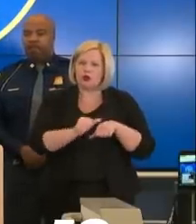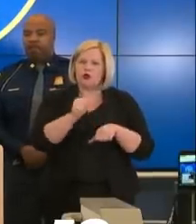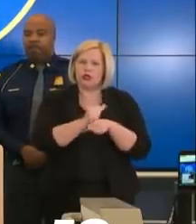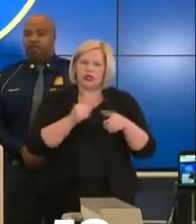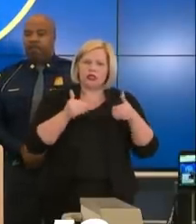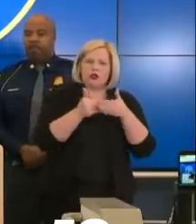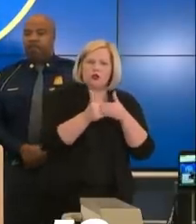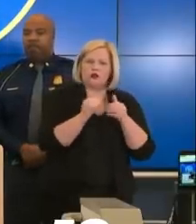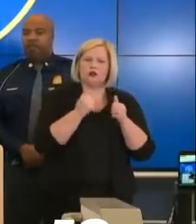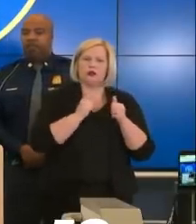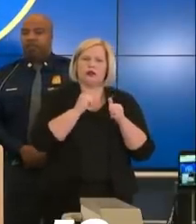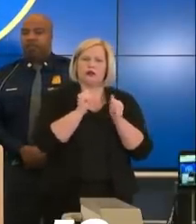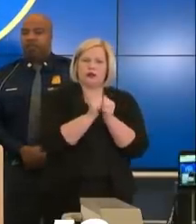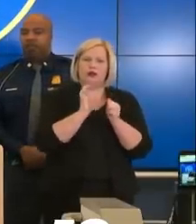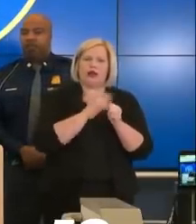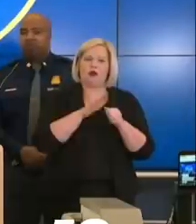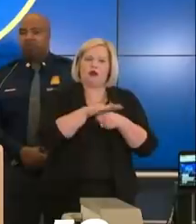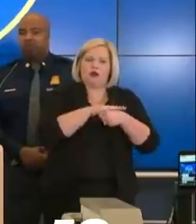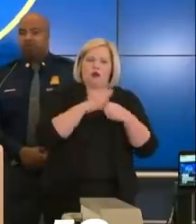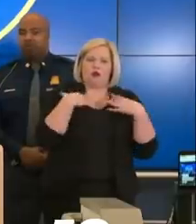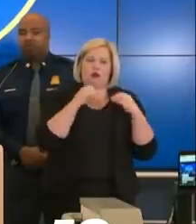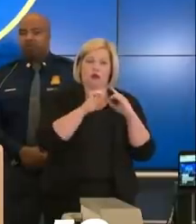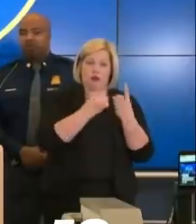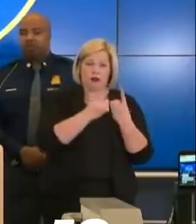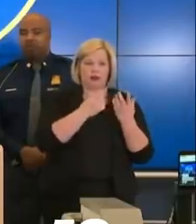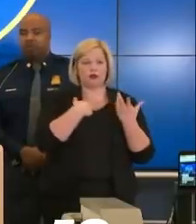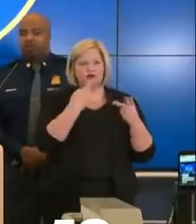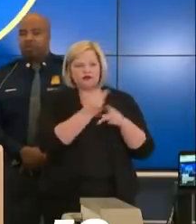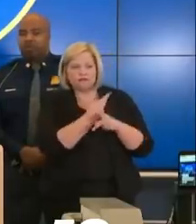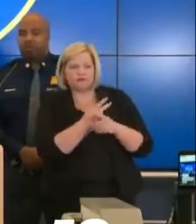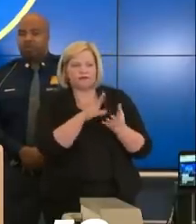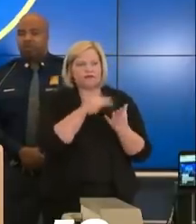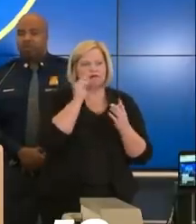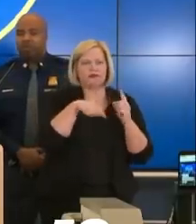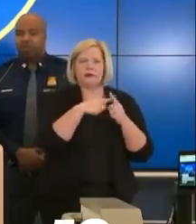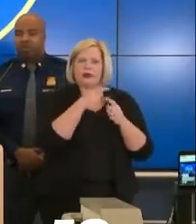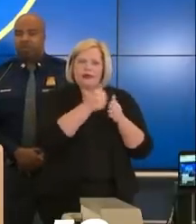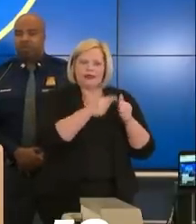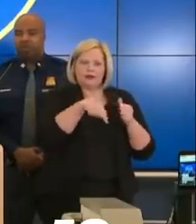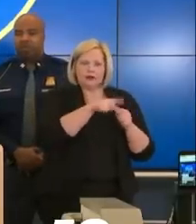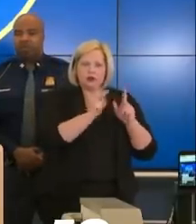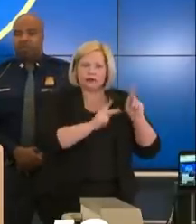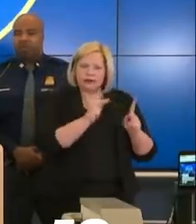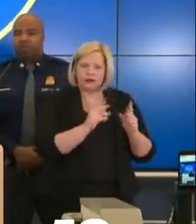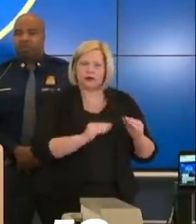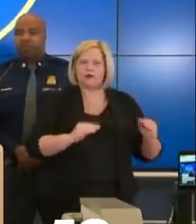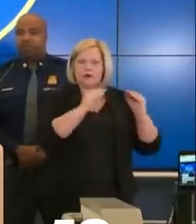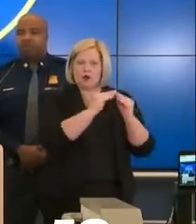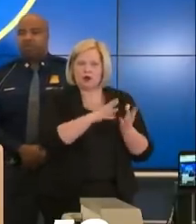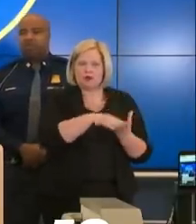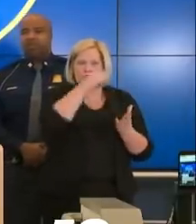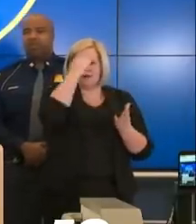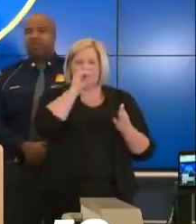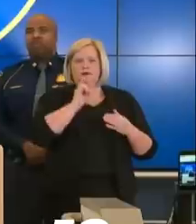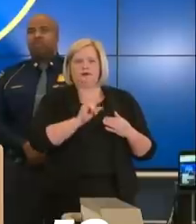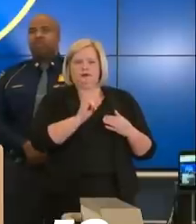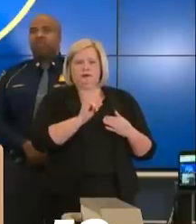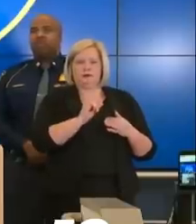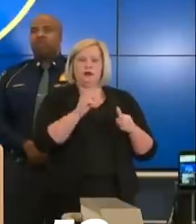with our local health departments to identify more information about these individuals. That will